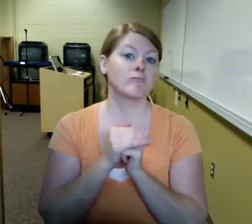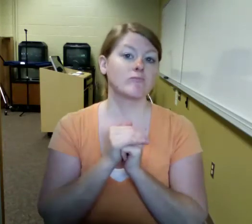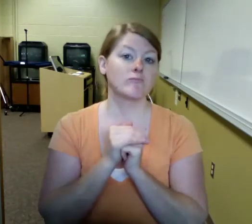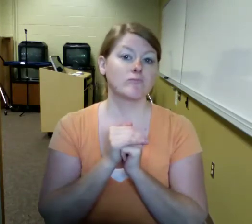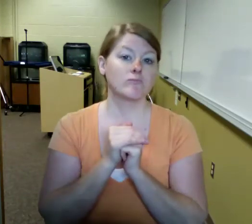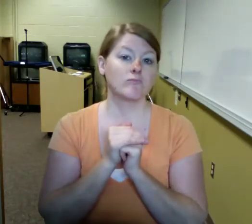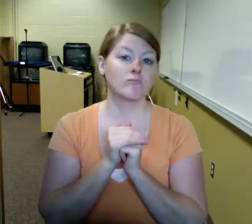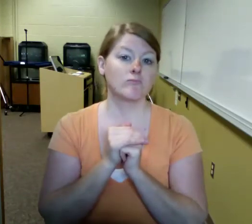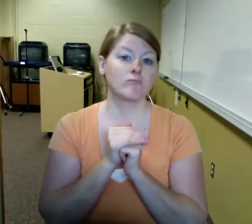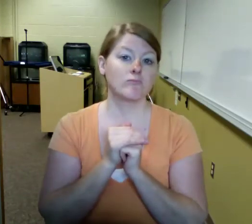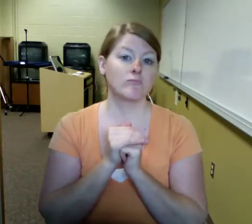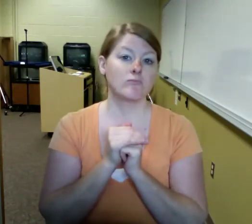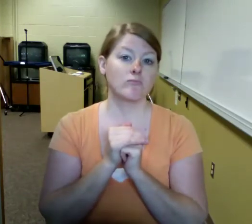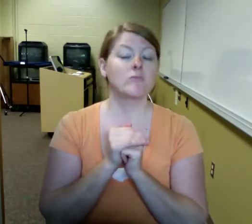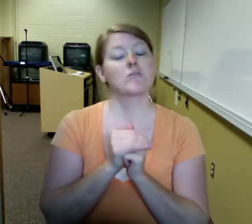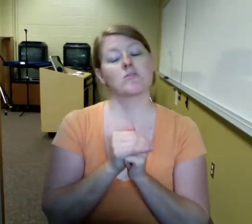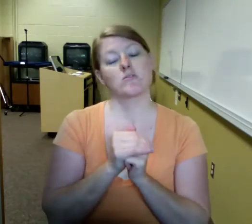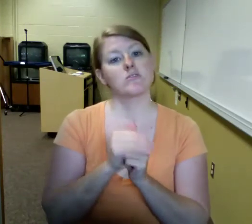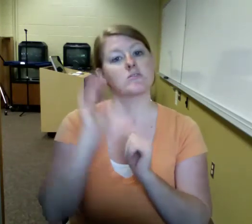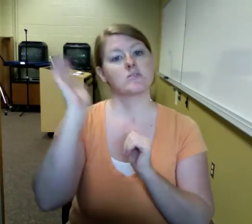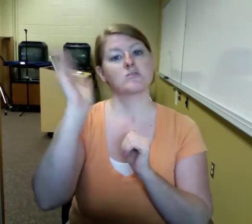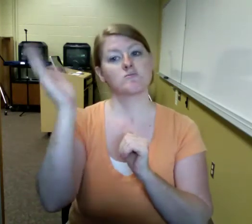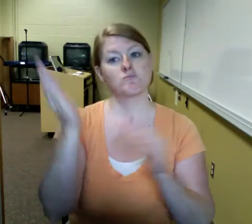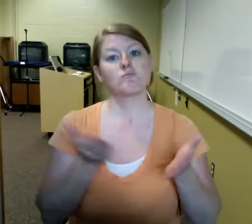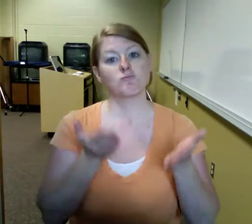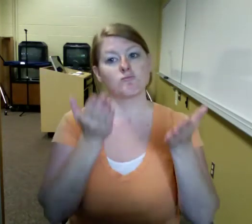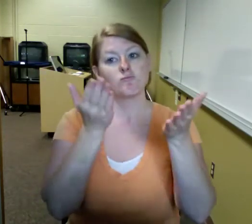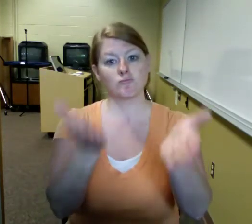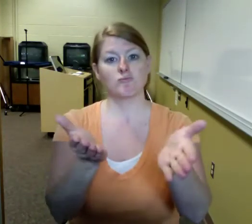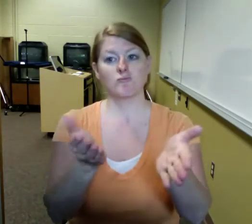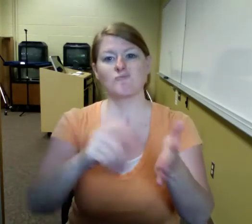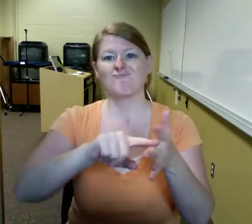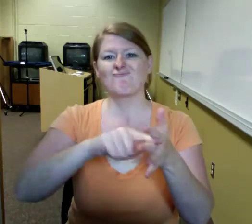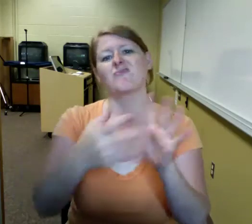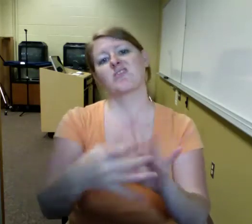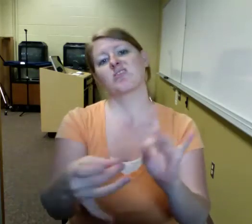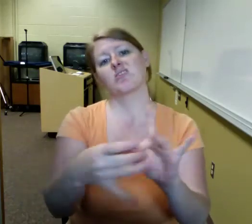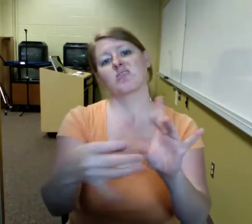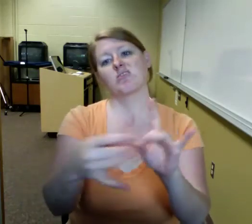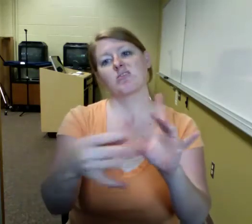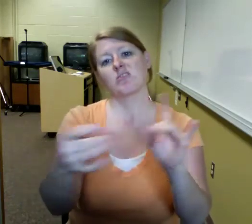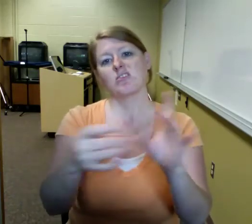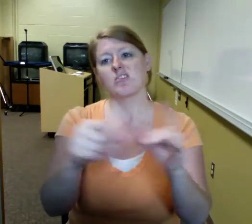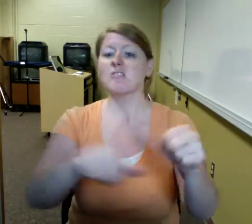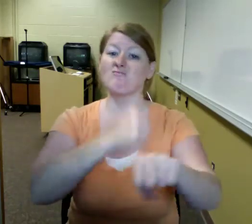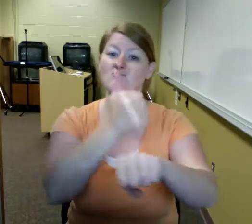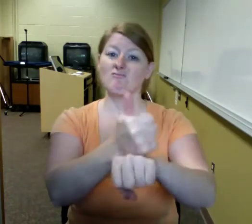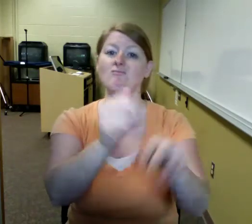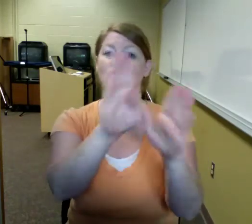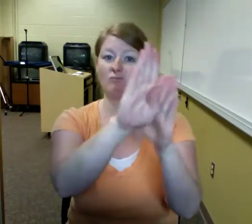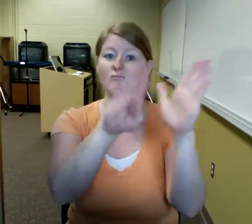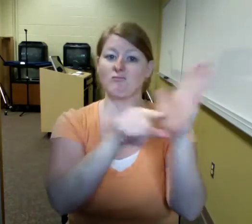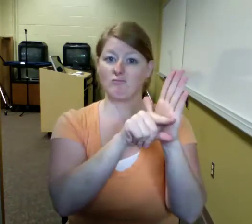with some introductory comments designed to give you some background information about the speaker, introduce you to their